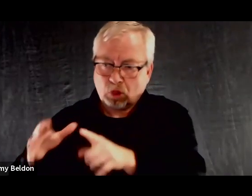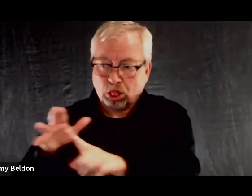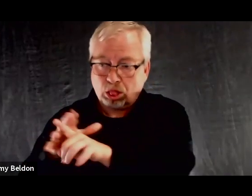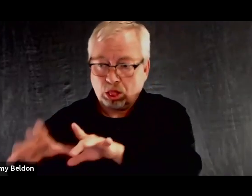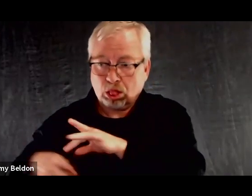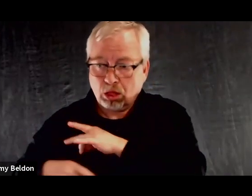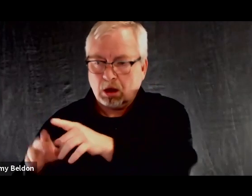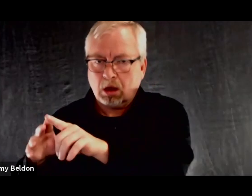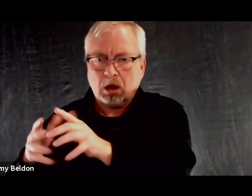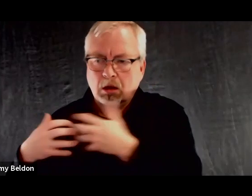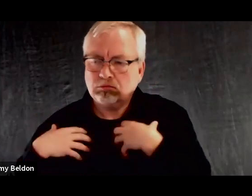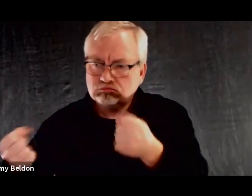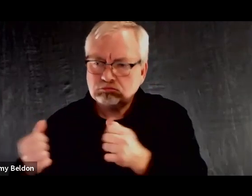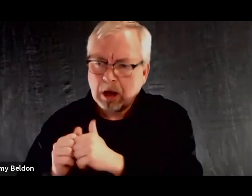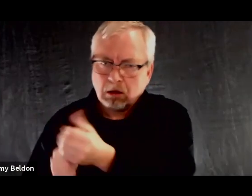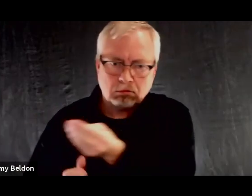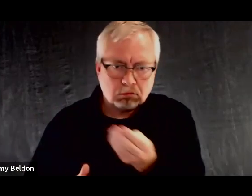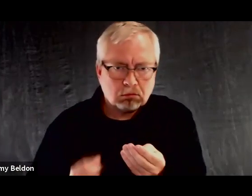Thank you.